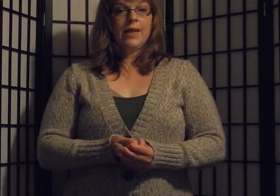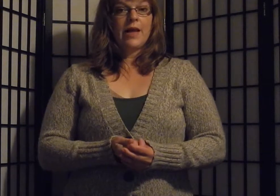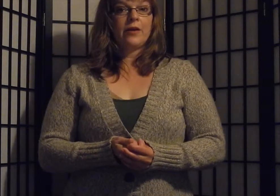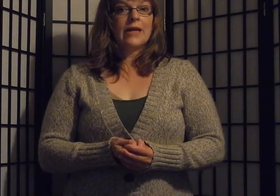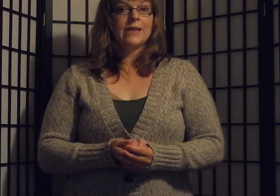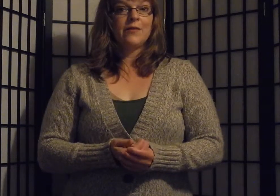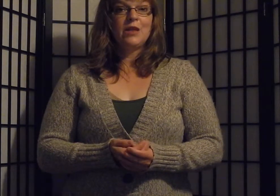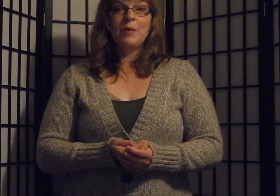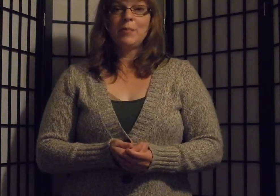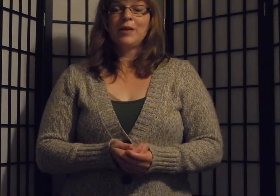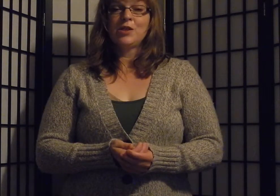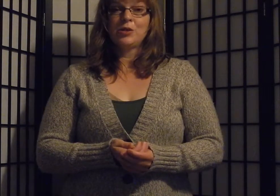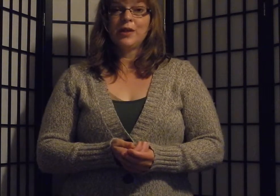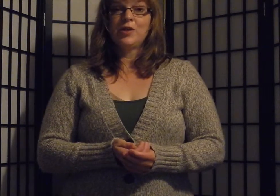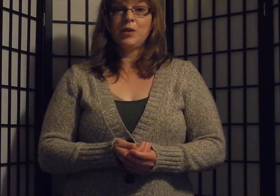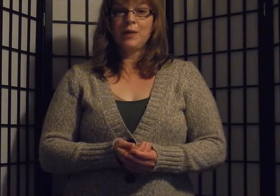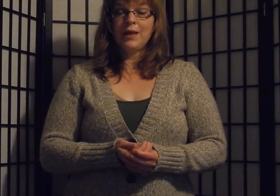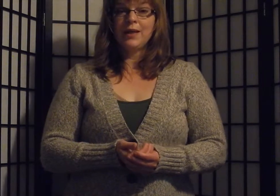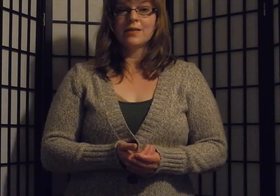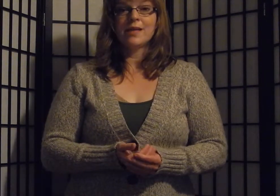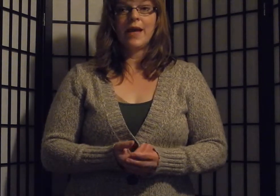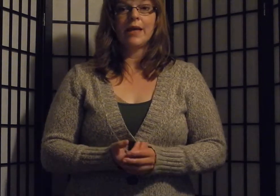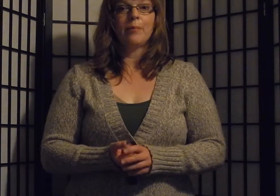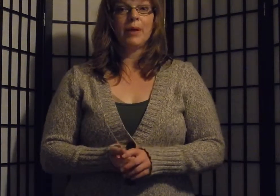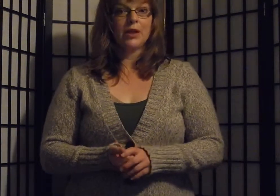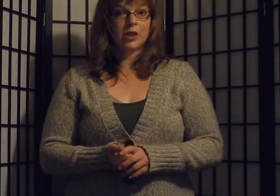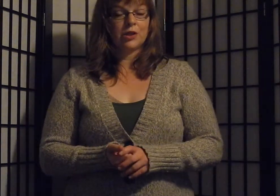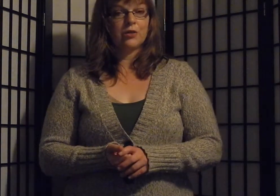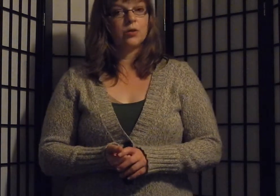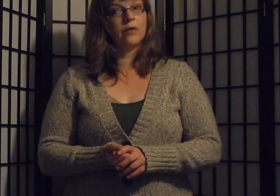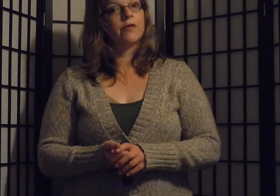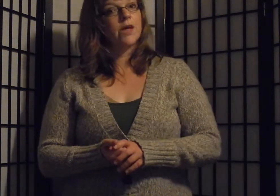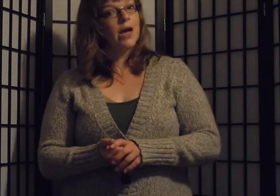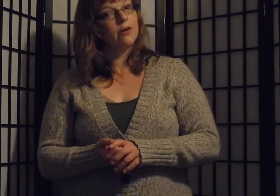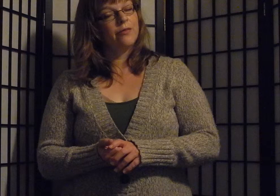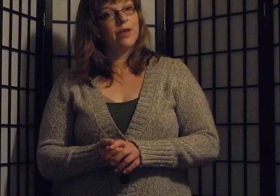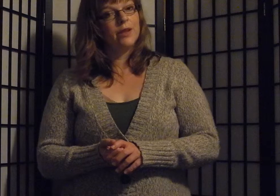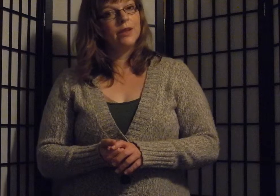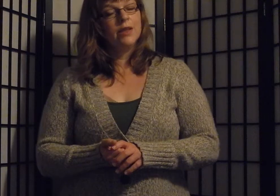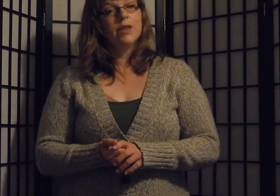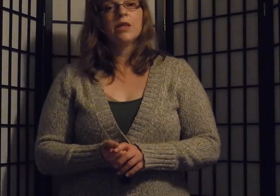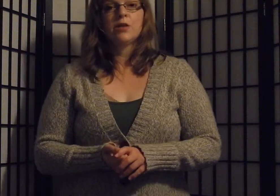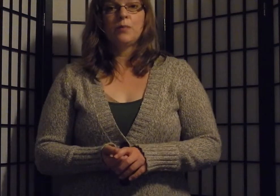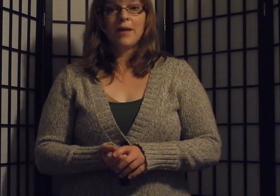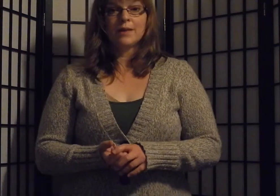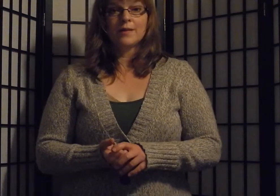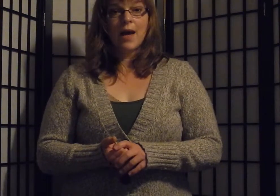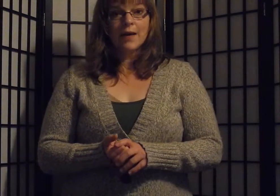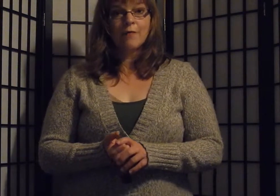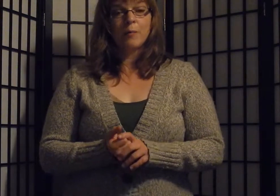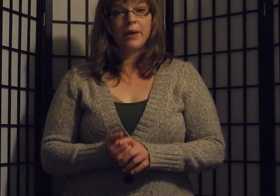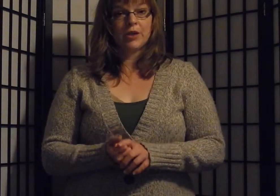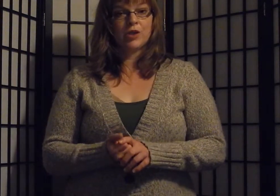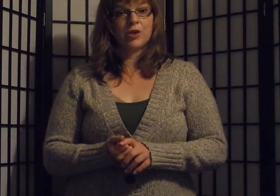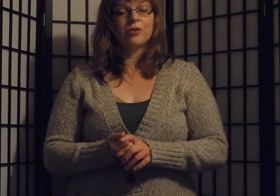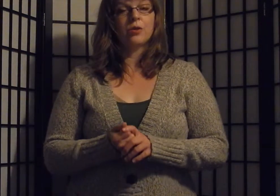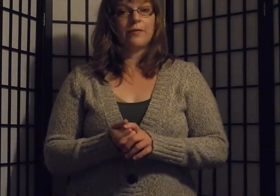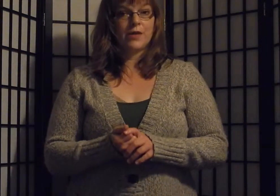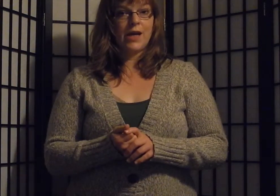Another activity people enjoy doing is taking pictures or photography. To make the sign for pictures or